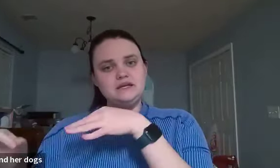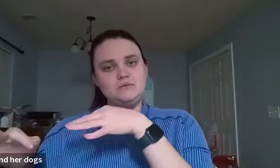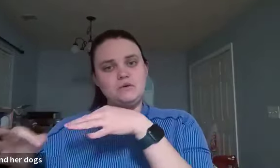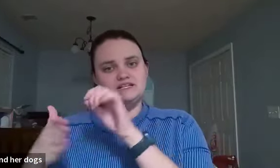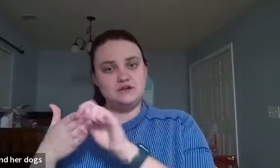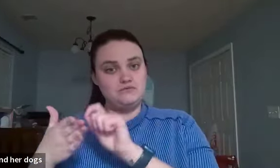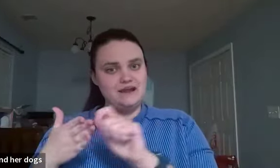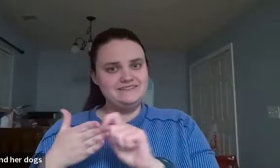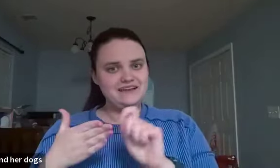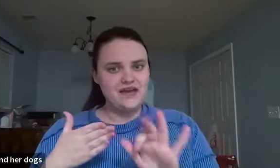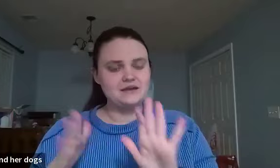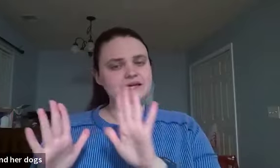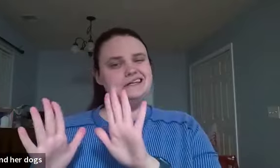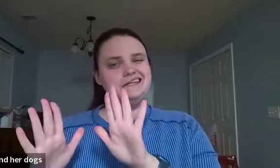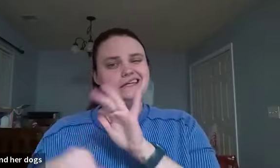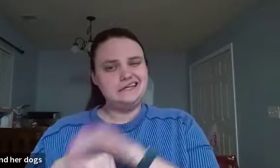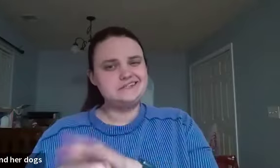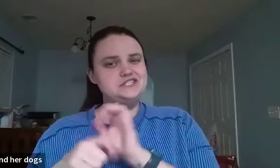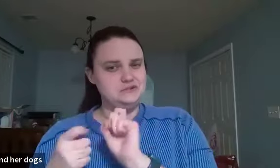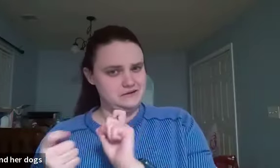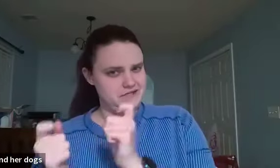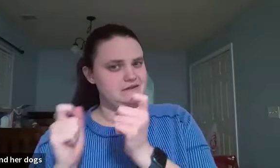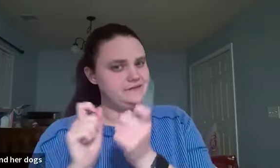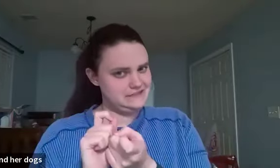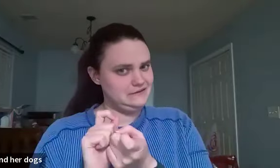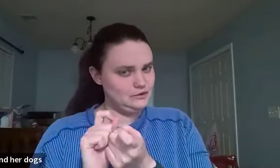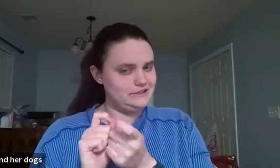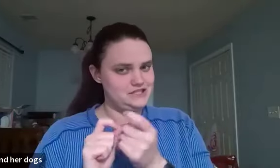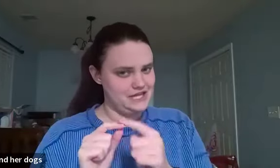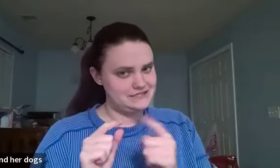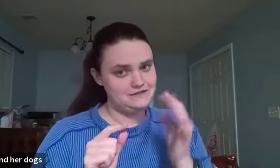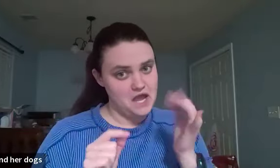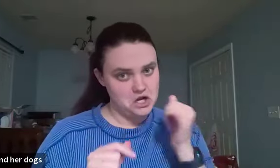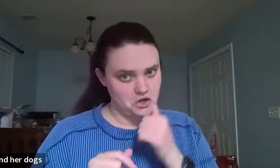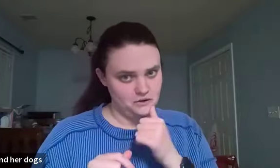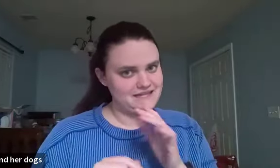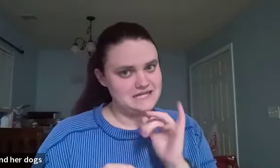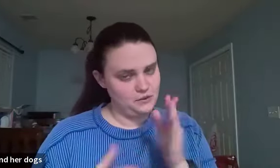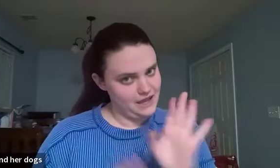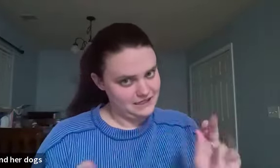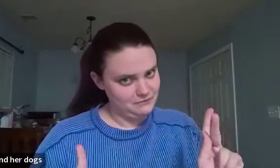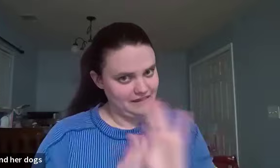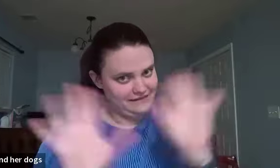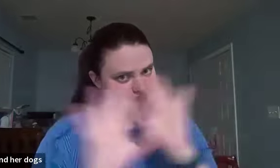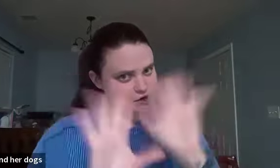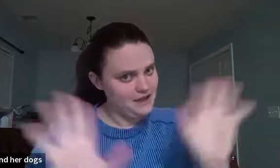be wanting to like write it like that. And I'm like, English, you do have to kind of fix it a little bit because you can't say the fat girl. That's not okay anymore. Like that's not